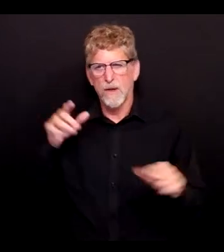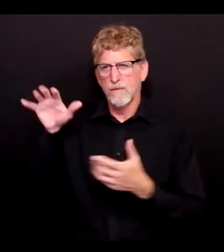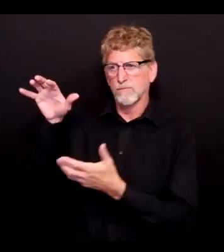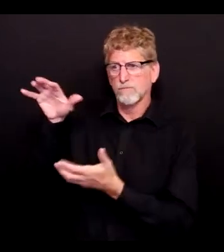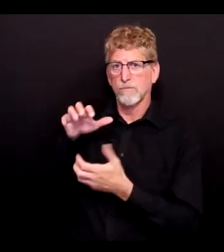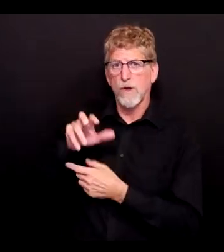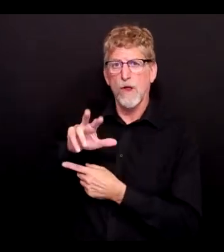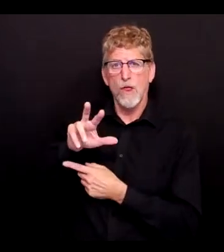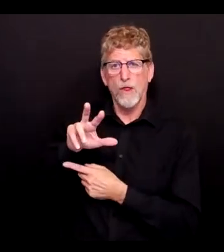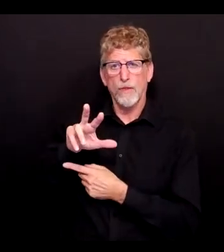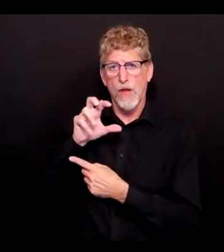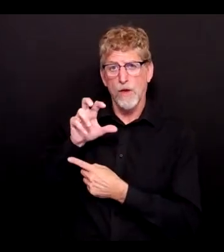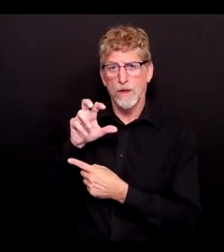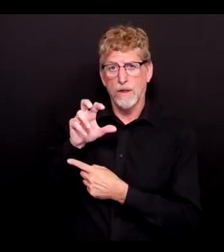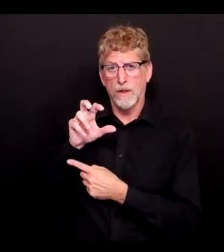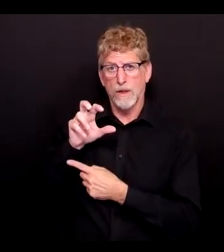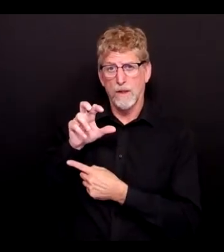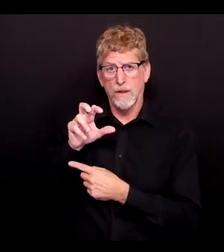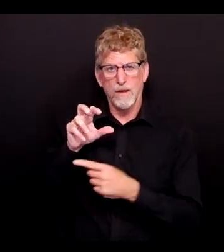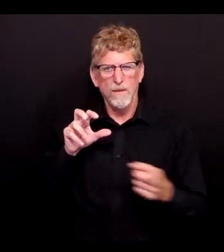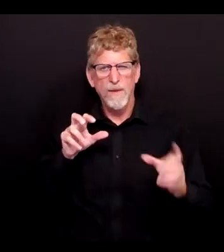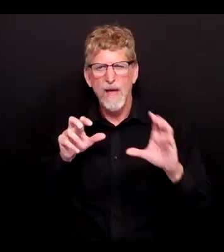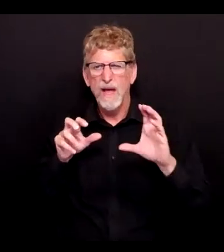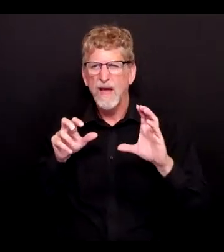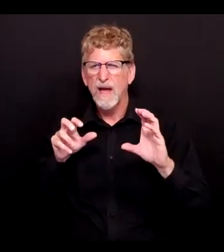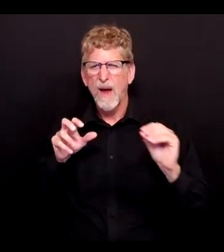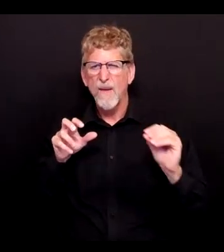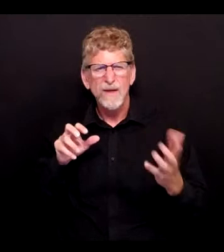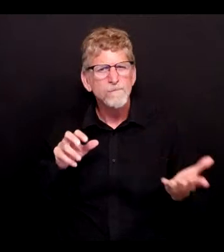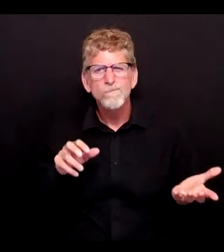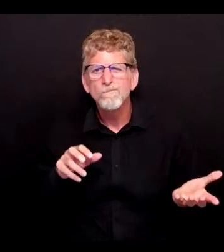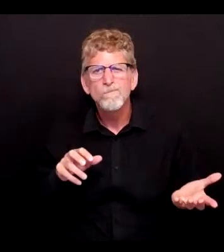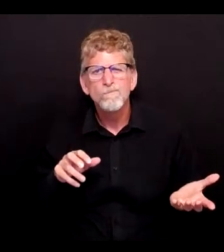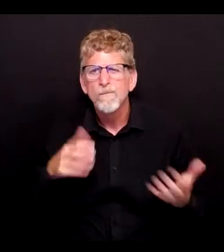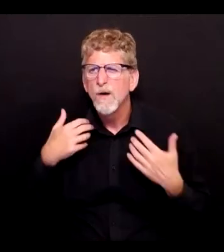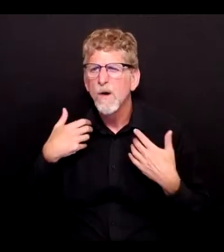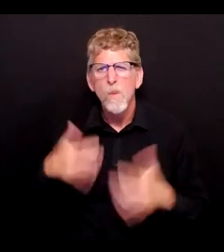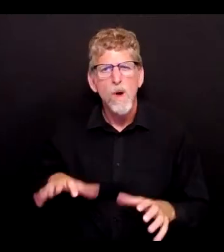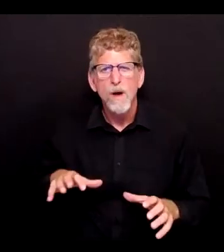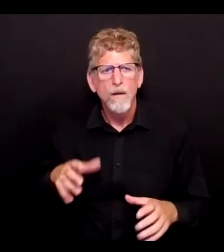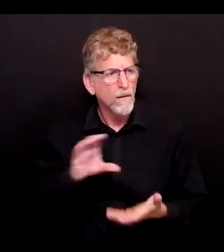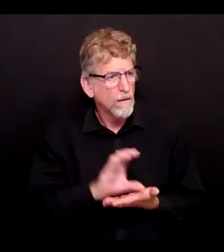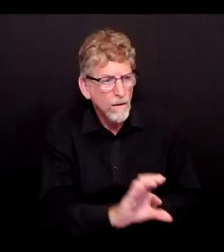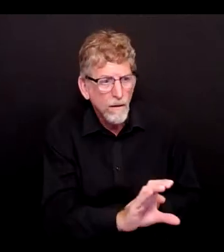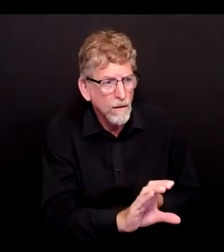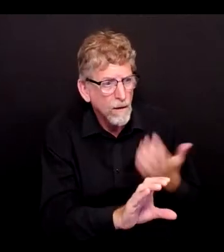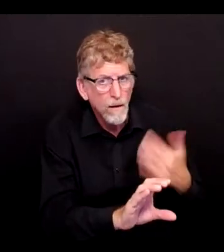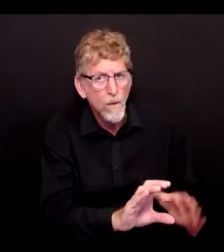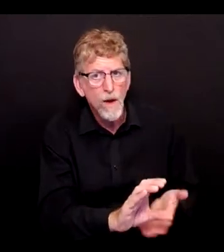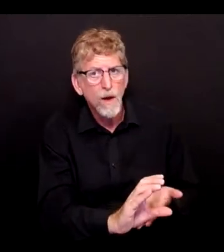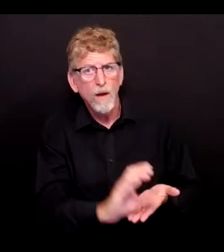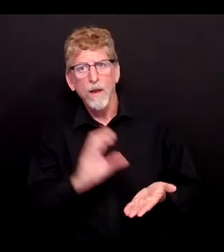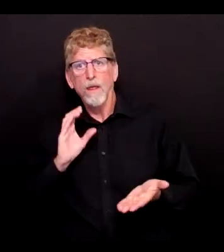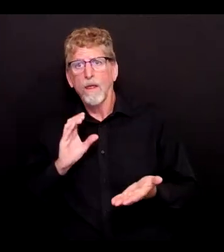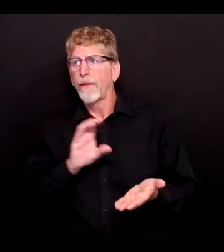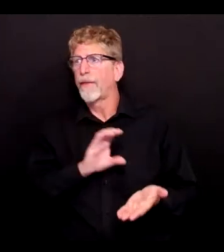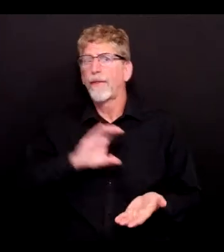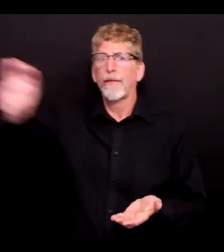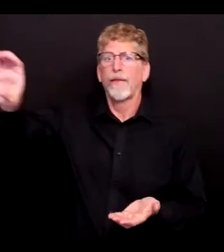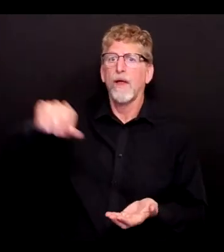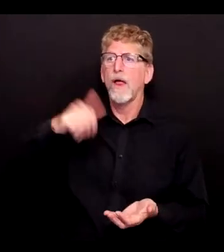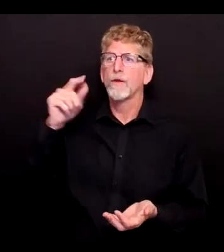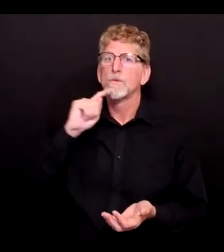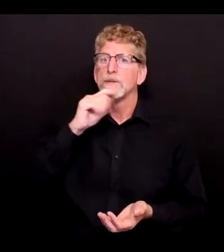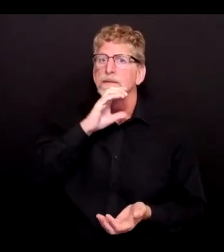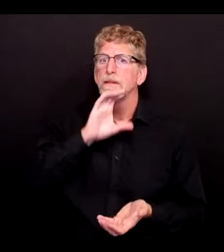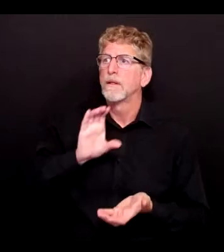just saying, okay, let's put that into a community site in Rochester or a community site in the Twin Cities instead and increase the number of appointments